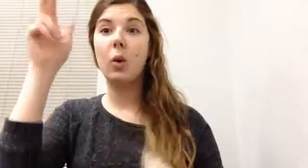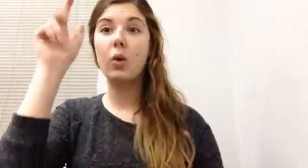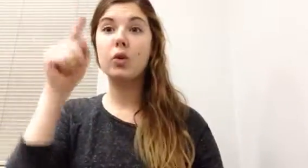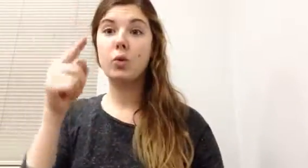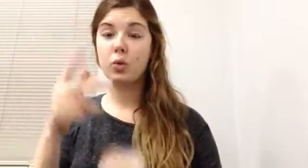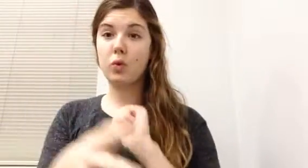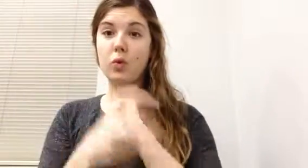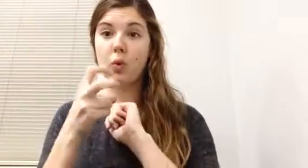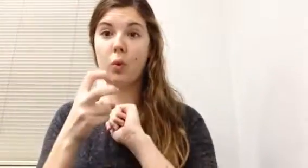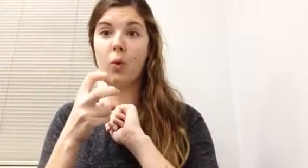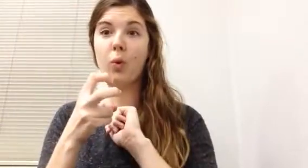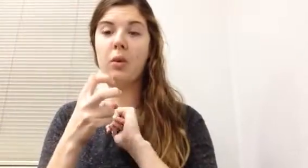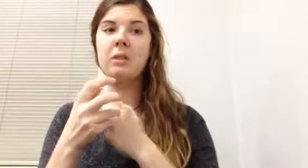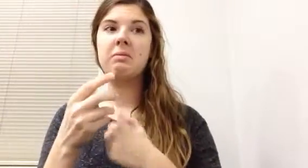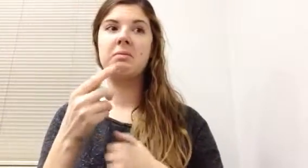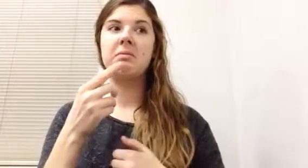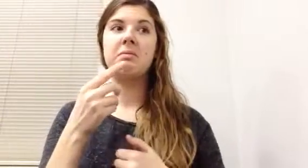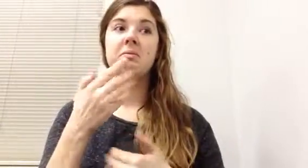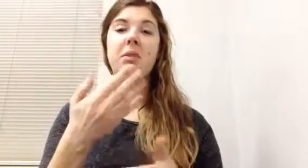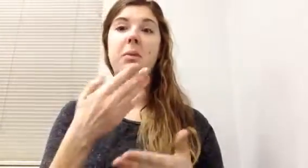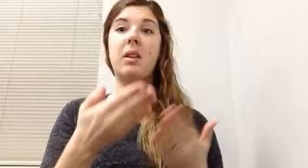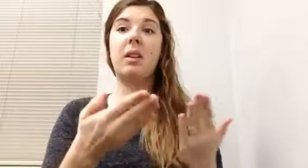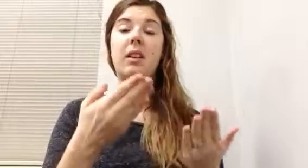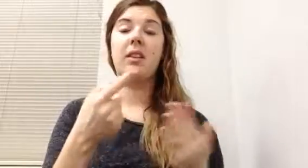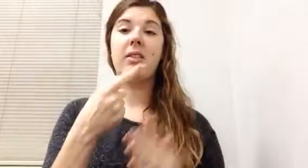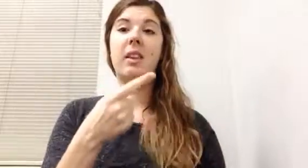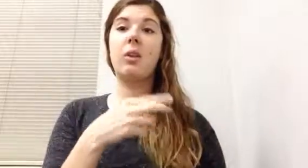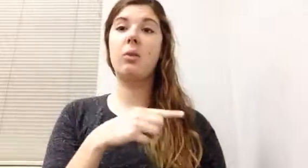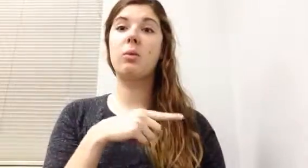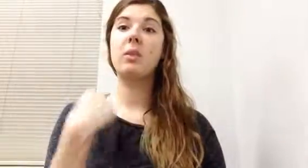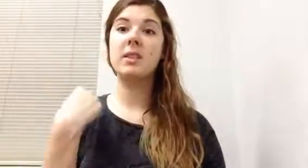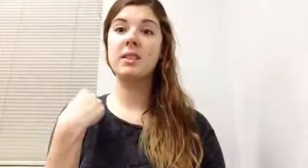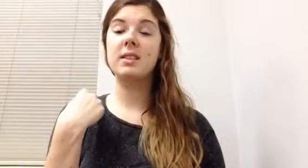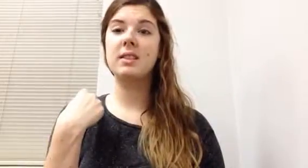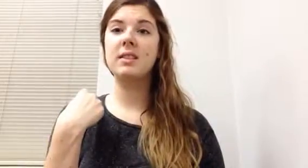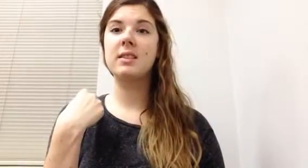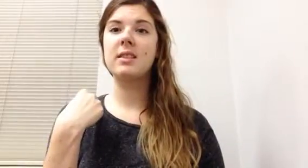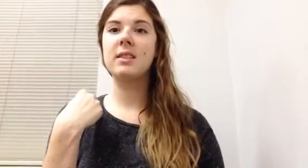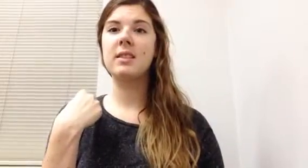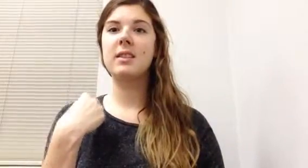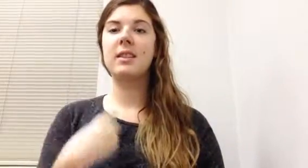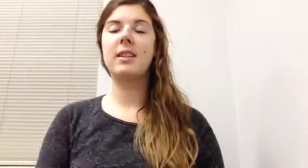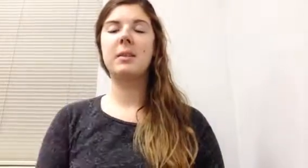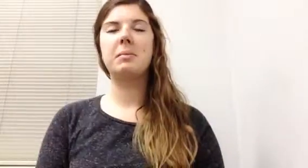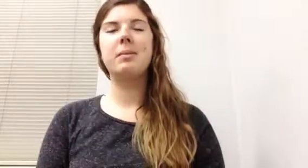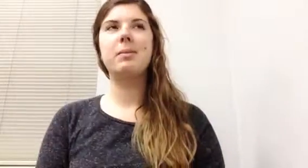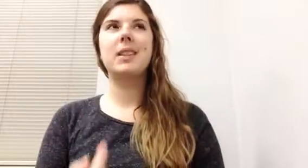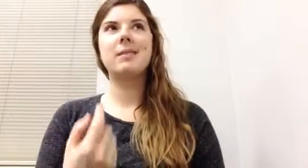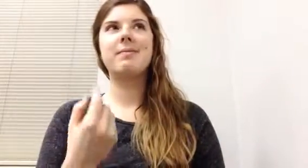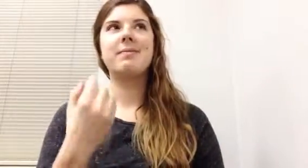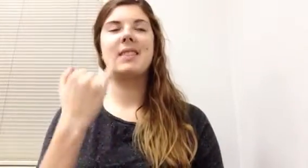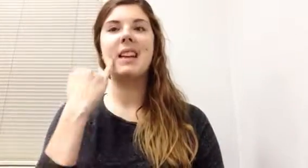that might put them at grave risk. Now if you stole somebody's horse, it's not really kind of that big a